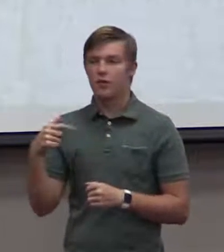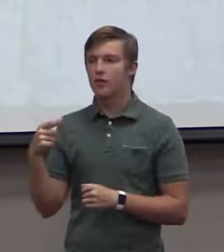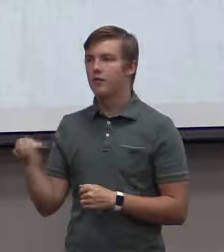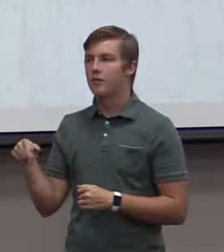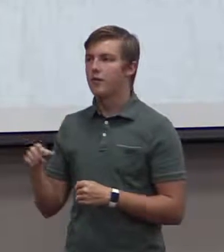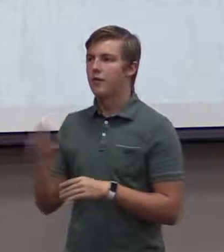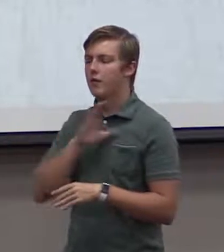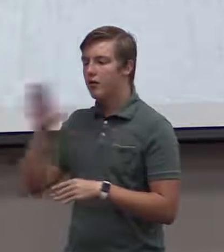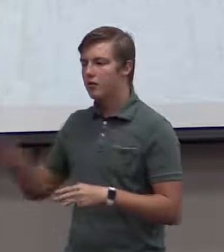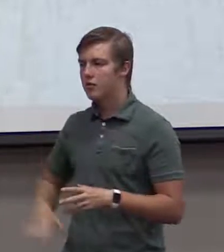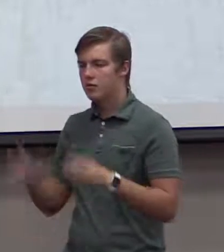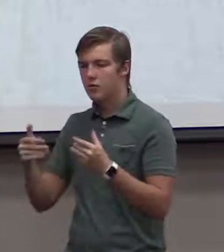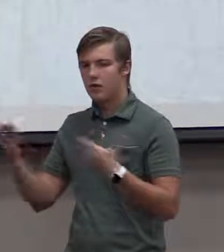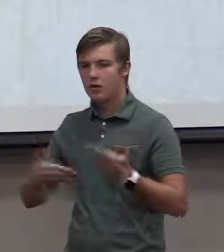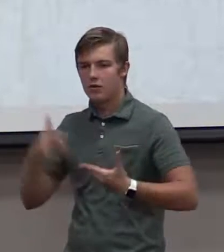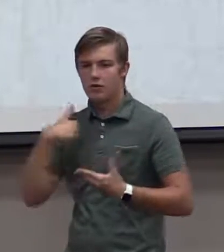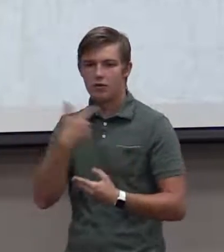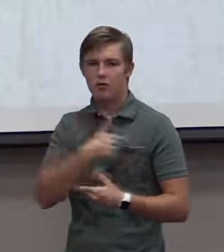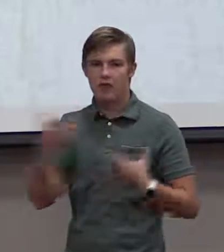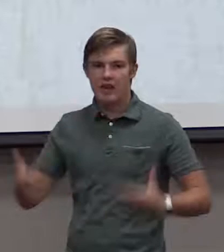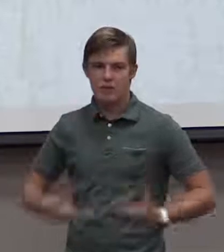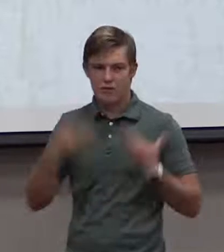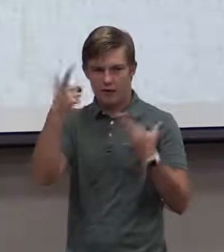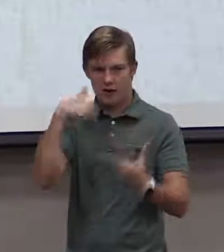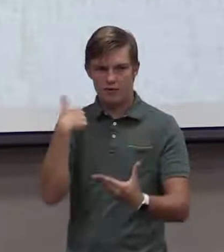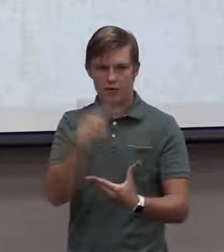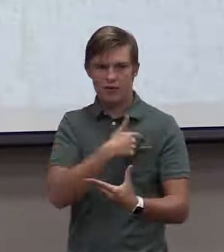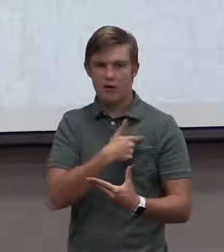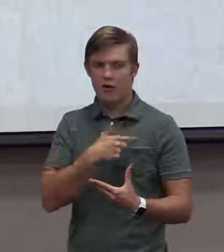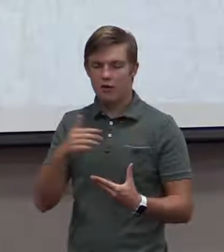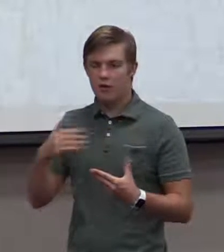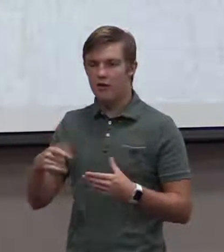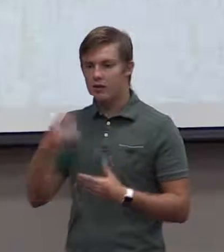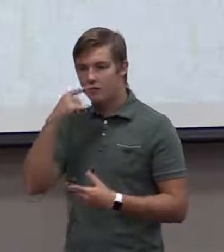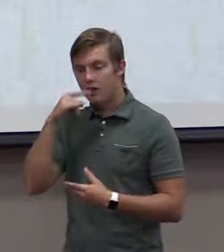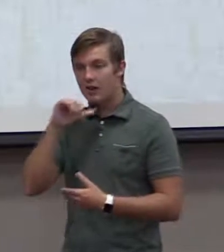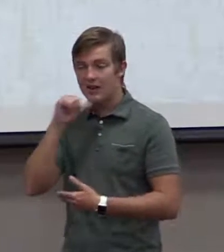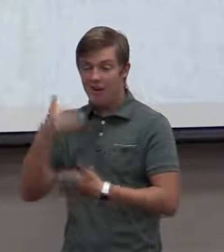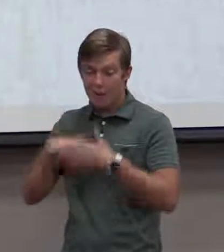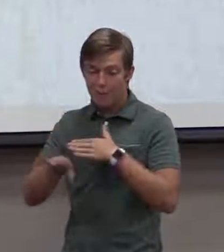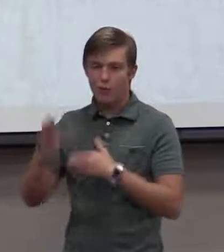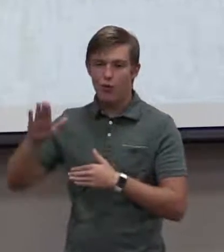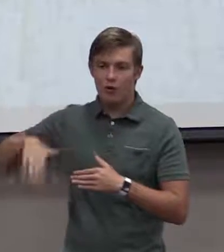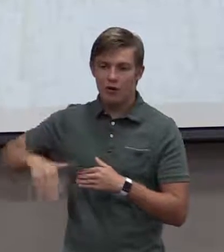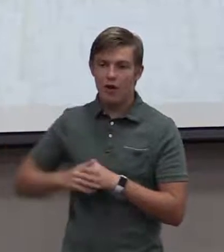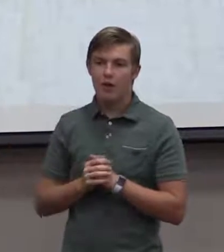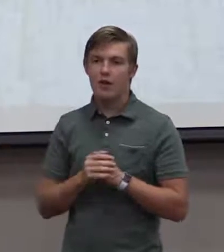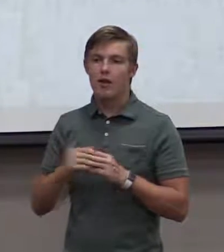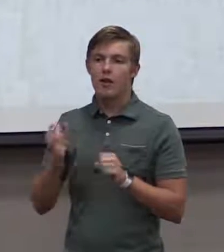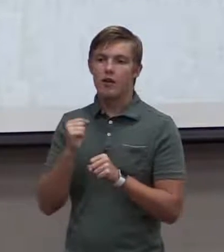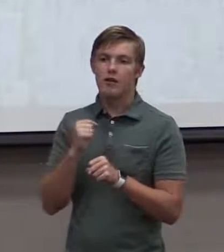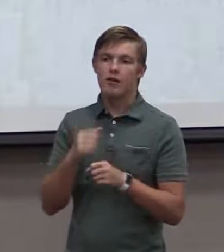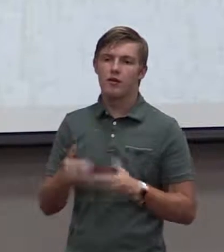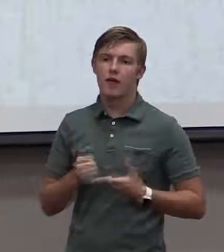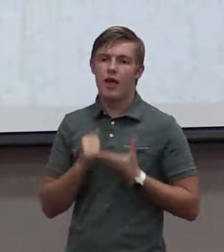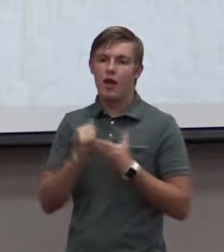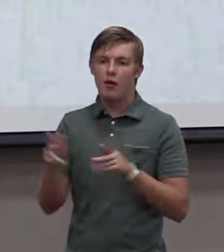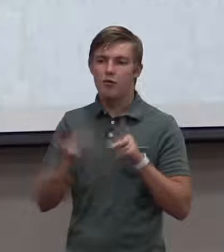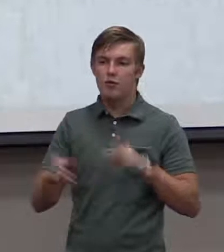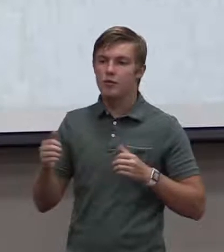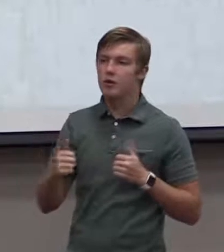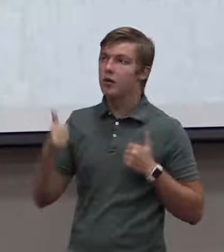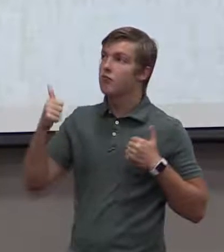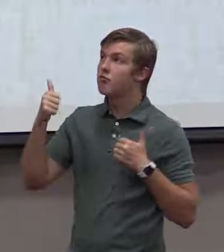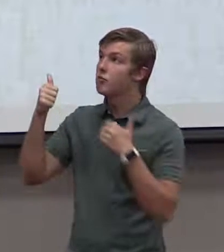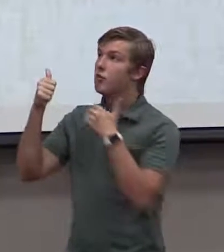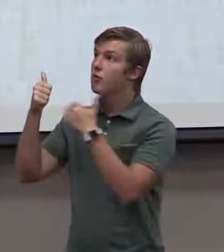and provide for us. And so this little child who wasn't even born yet is causing people to get closer to God and closer to each other. And